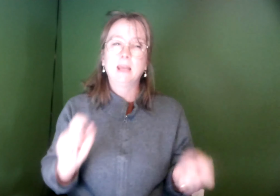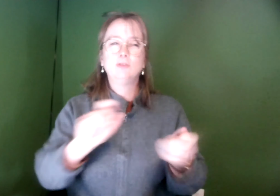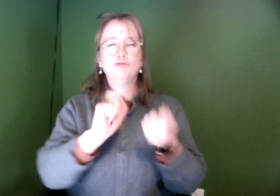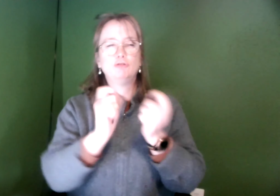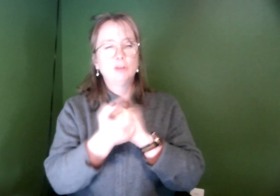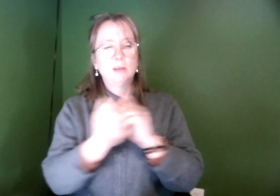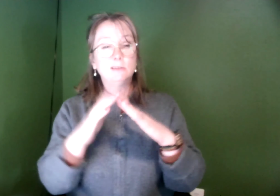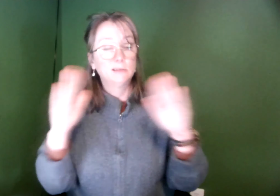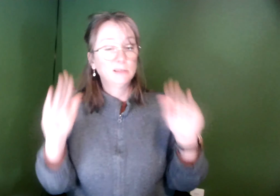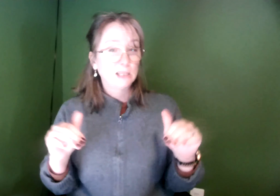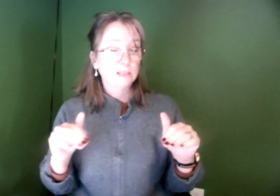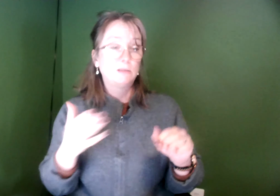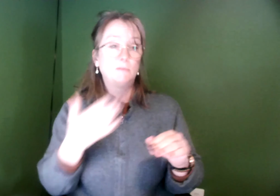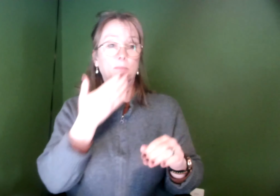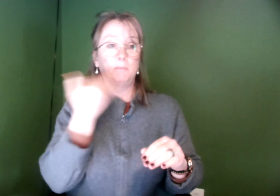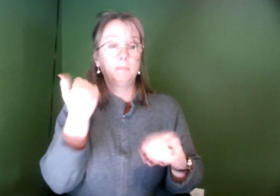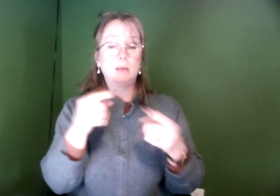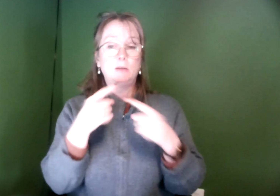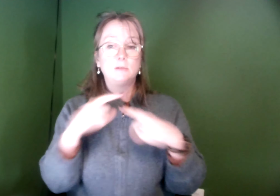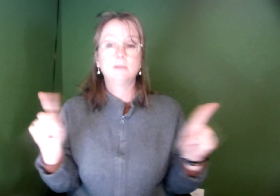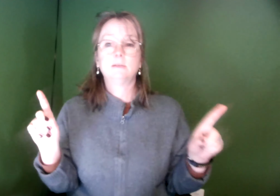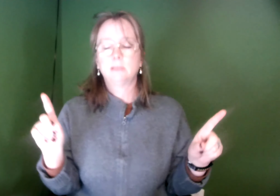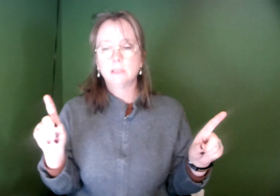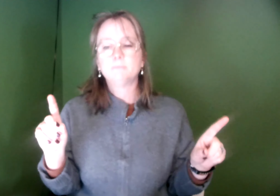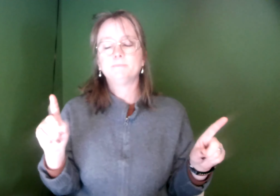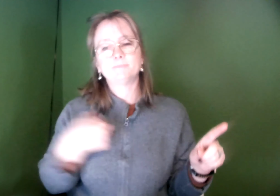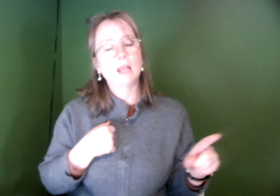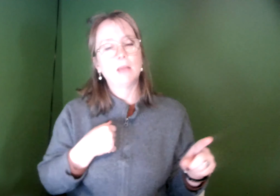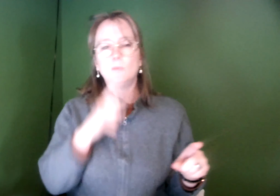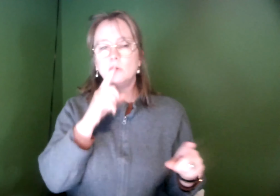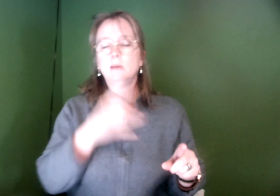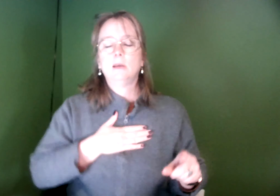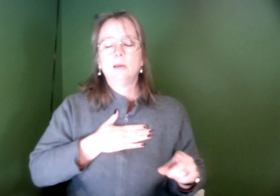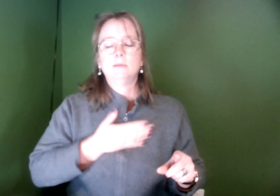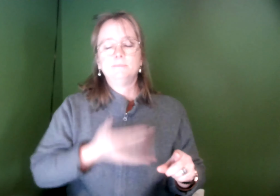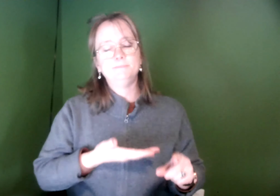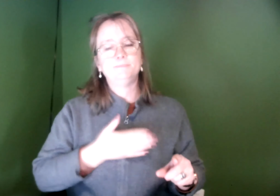working for. But it's just, I'm appreciative of all your work.